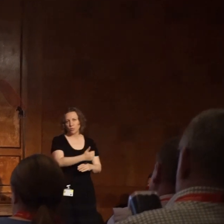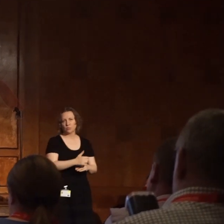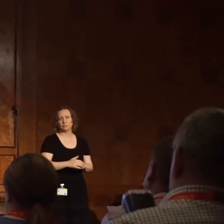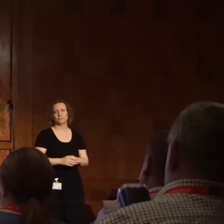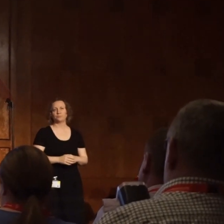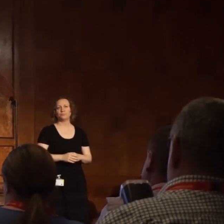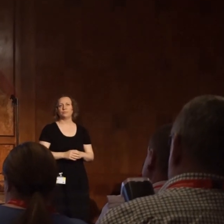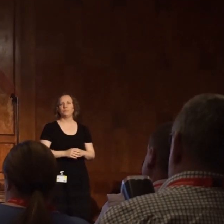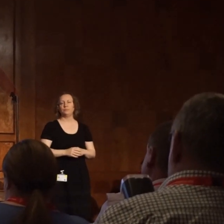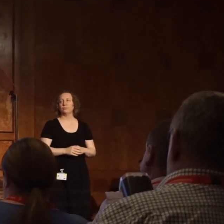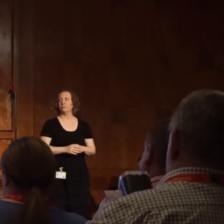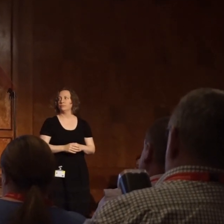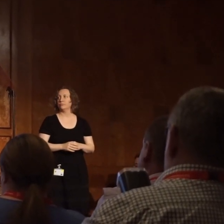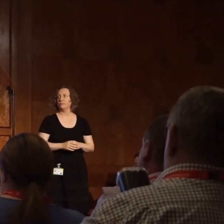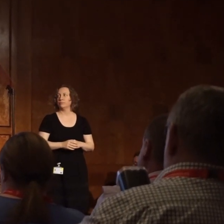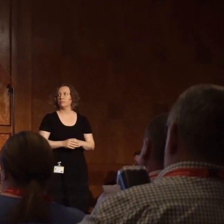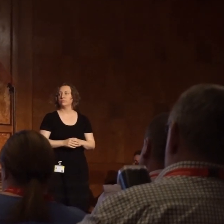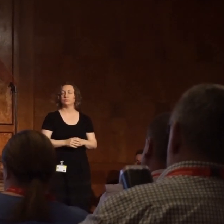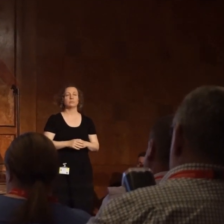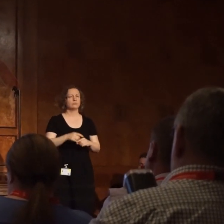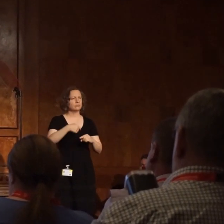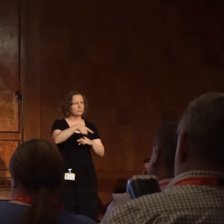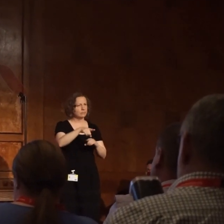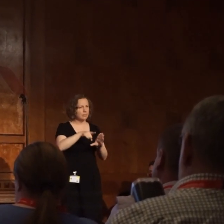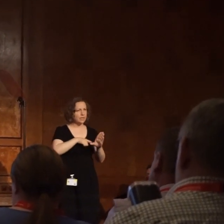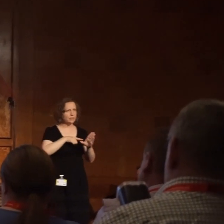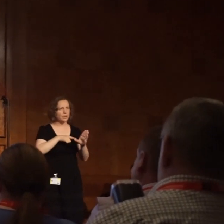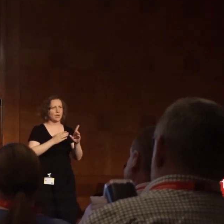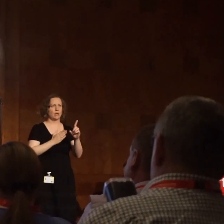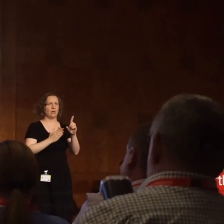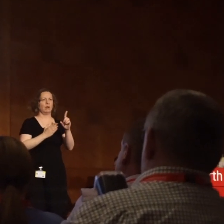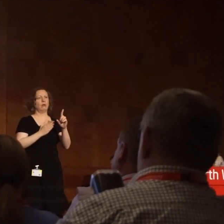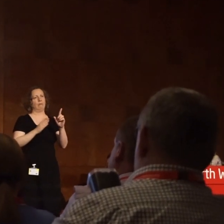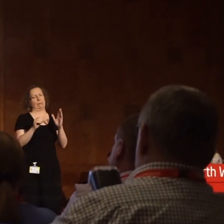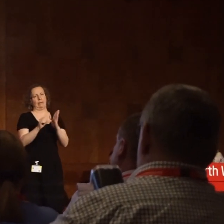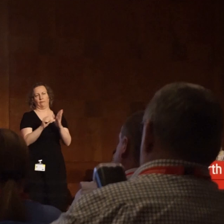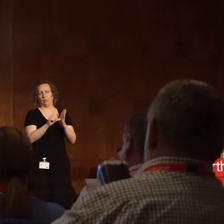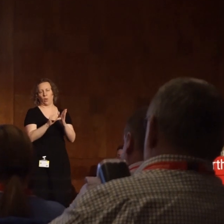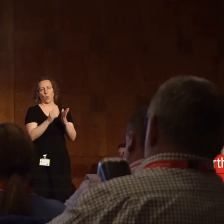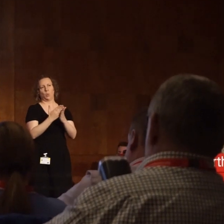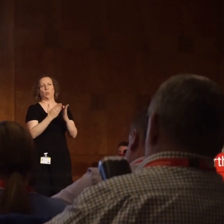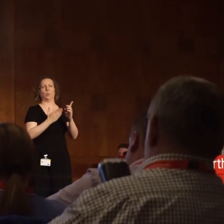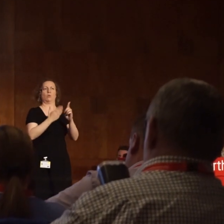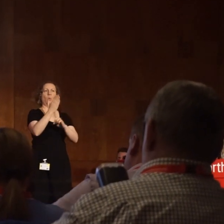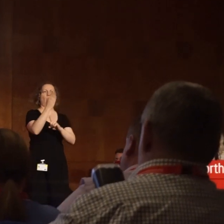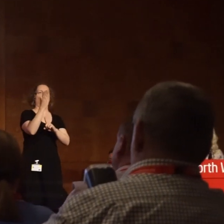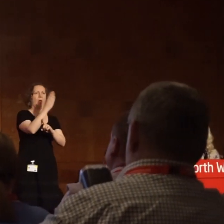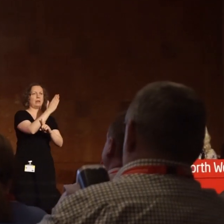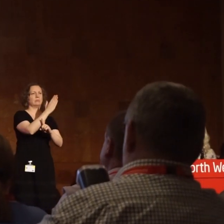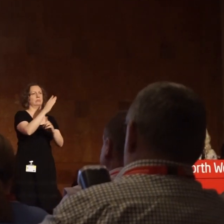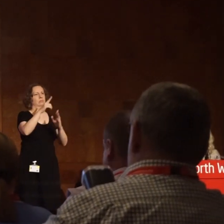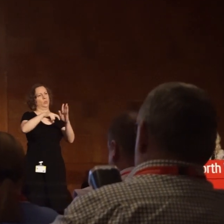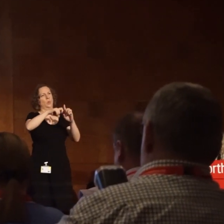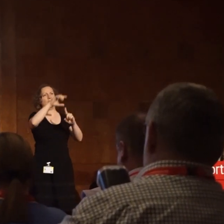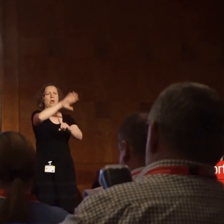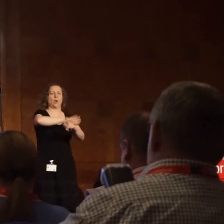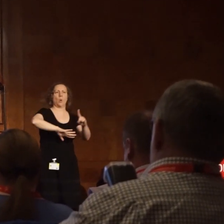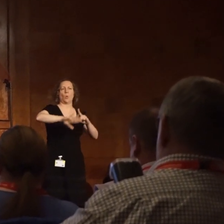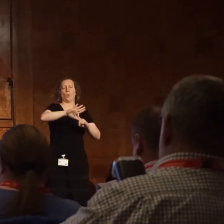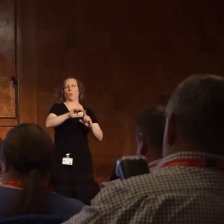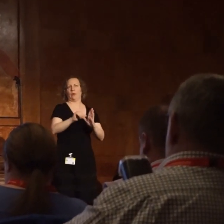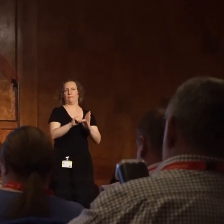This has been a difficult year in the North West as everywhere else. It's been through some testing